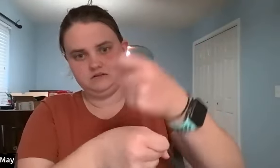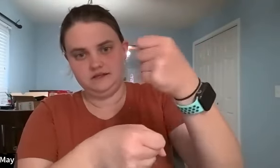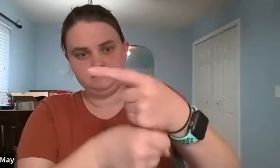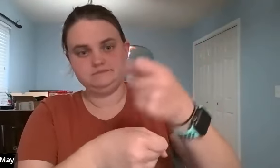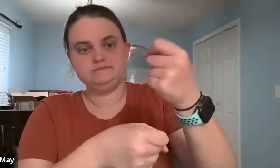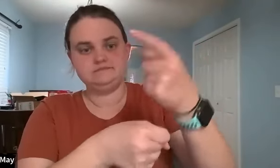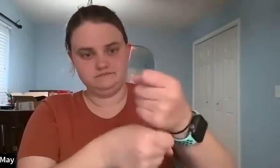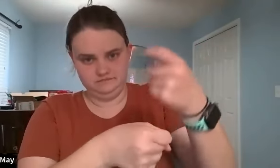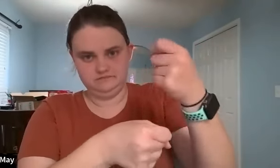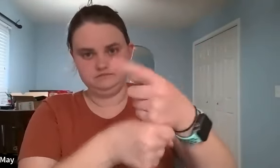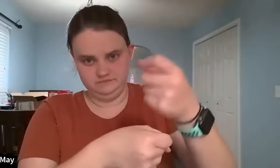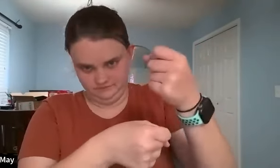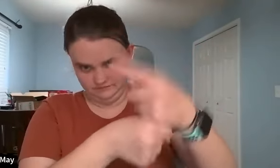Yearly.